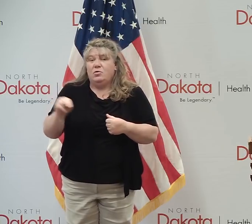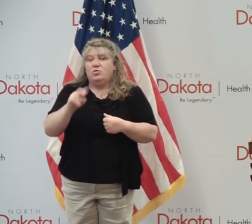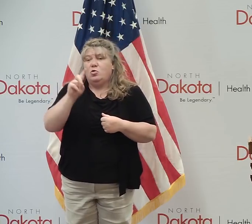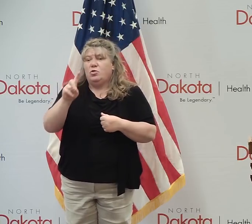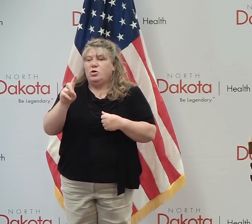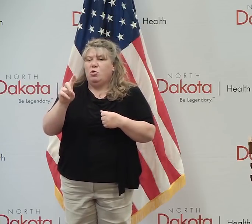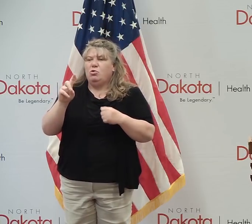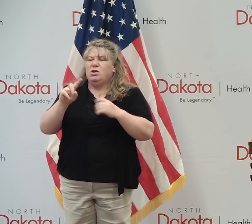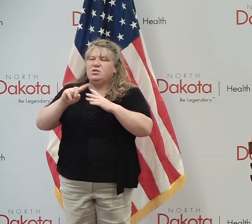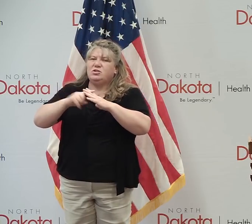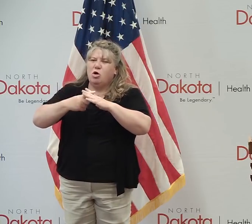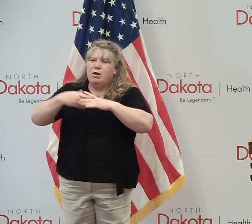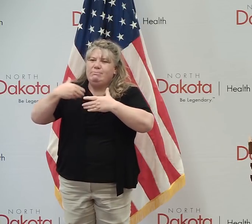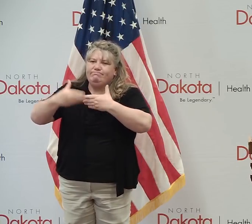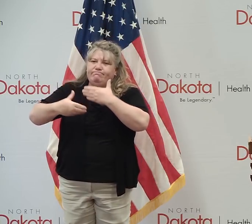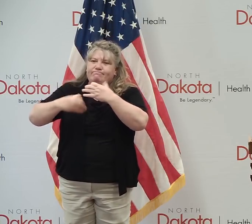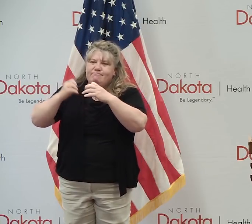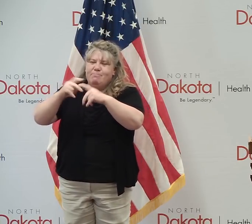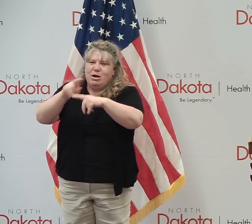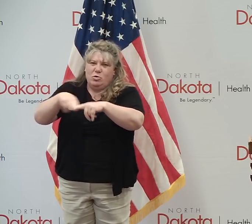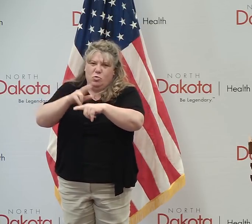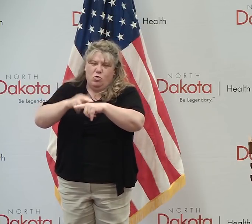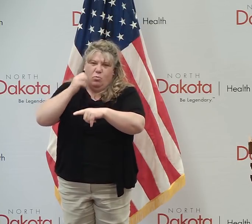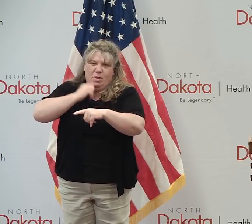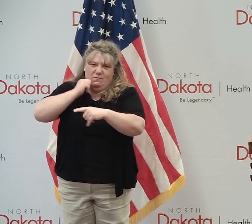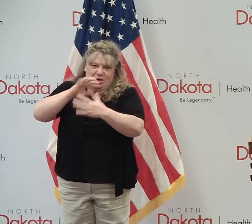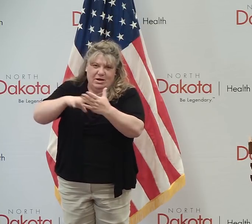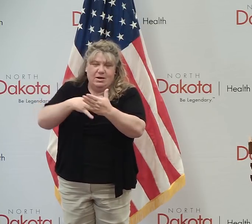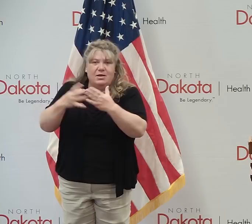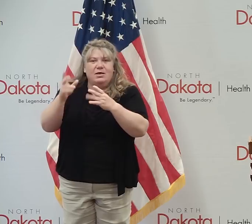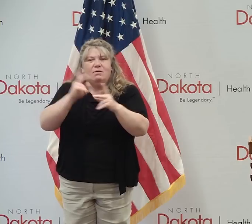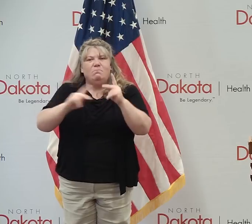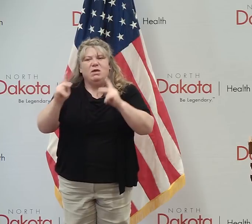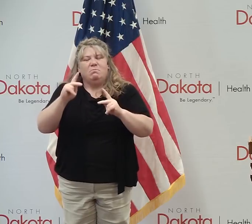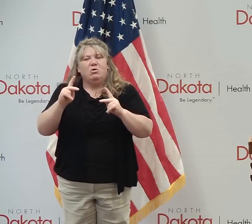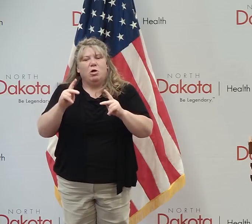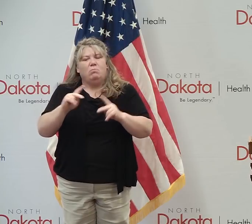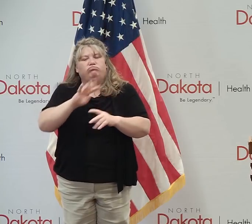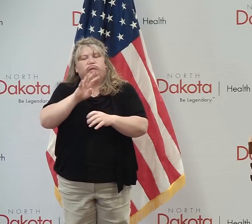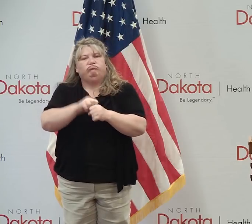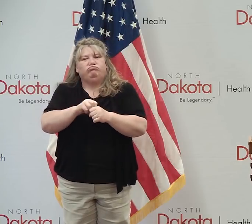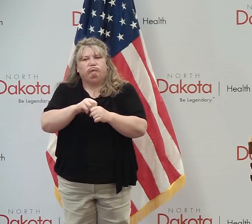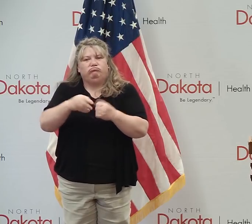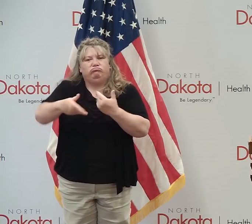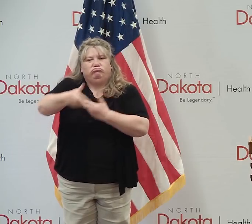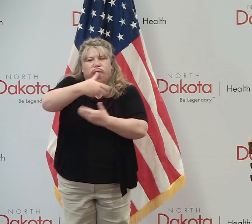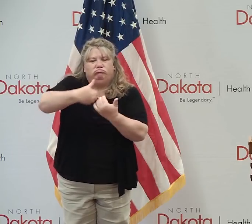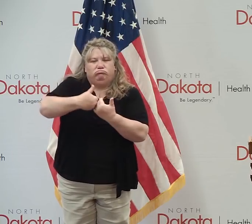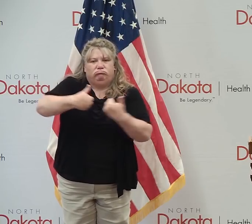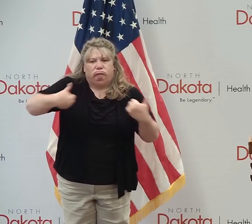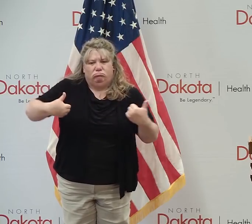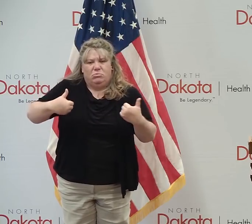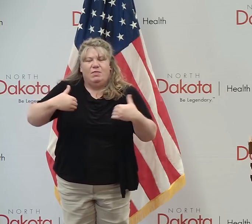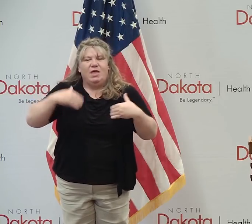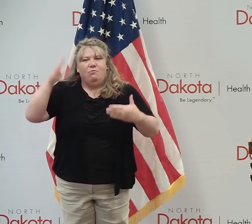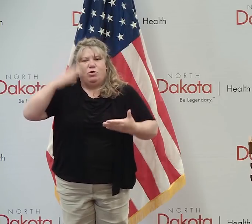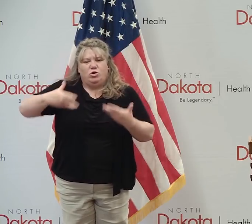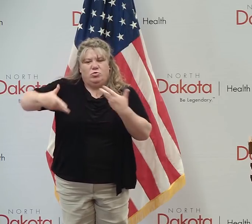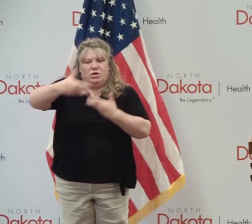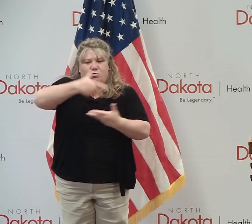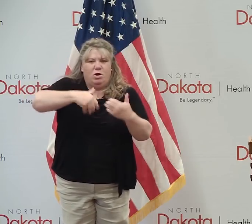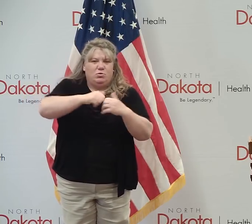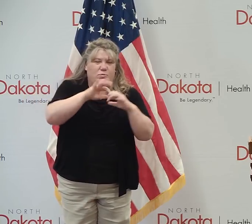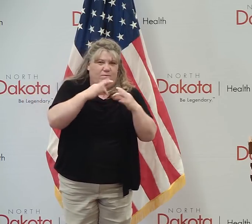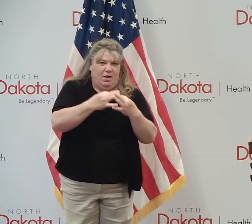familiar routines, and many people are practicing social distancing, and by doing that, they're having reduced interactions with family